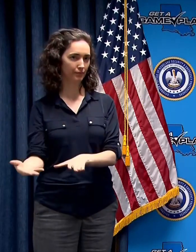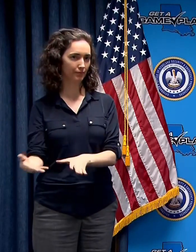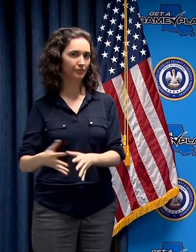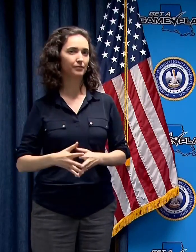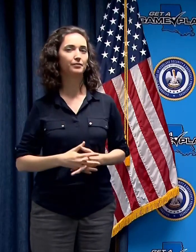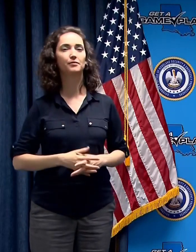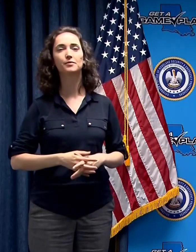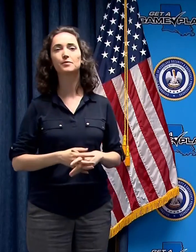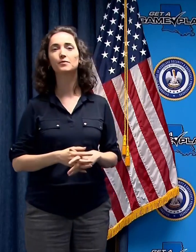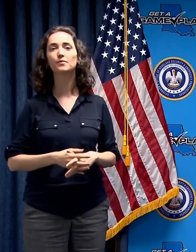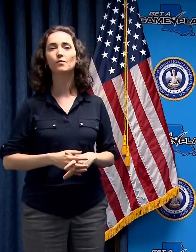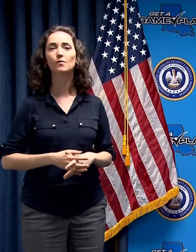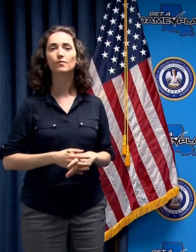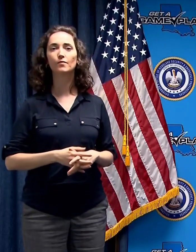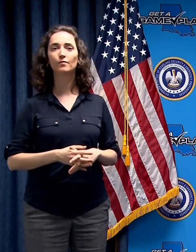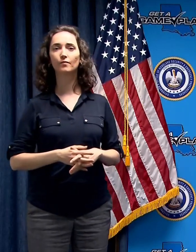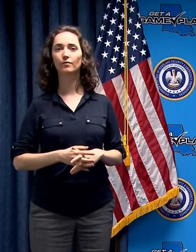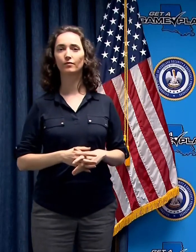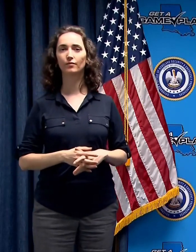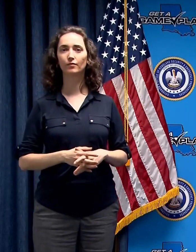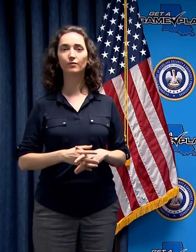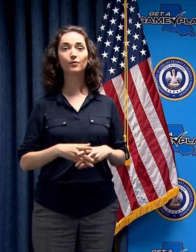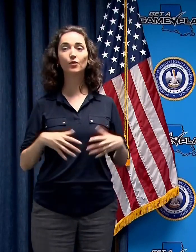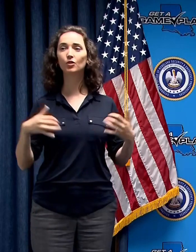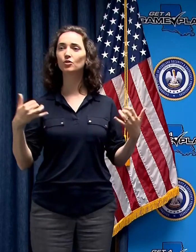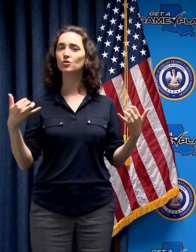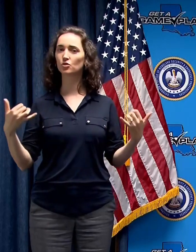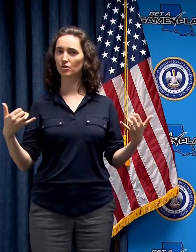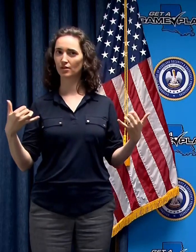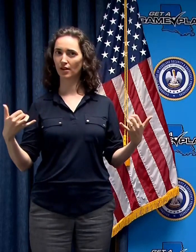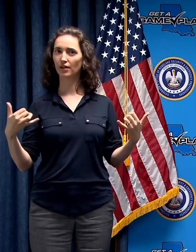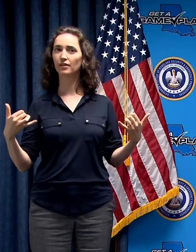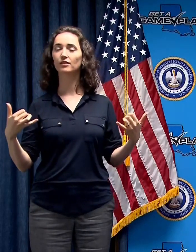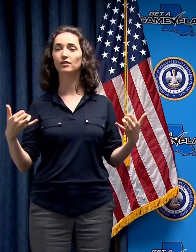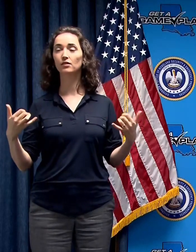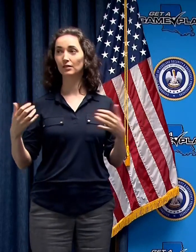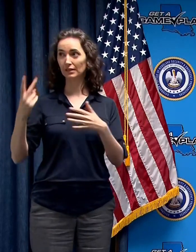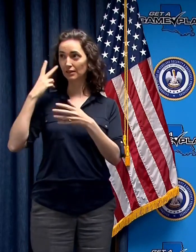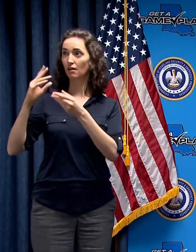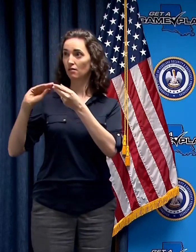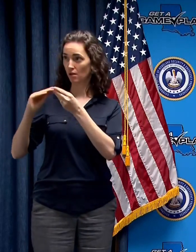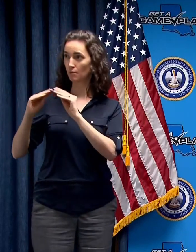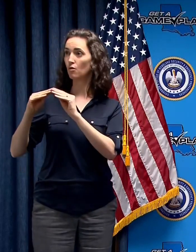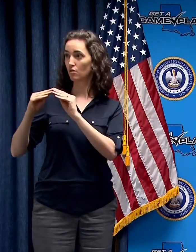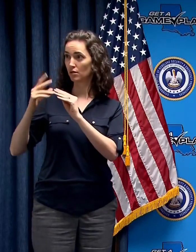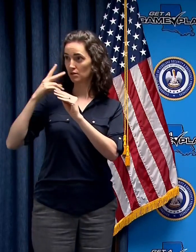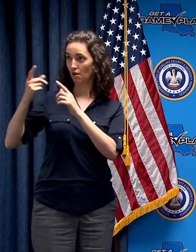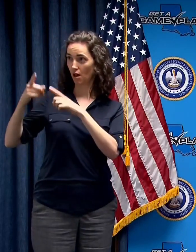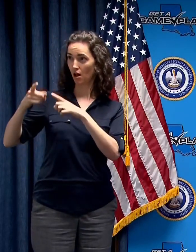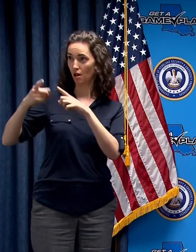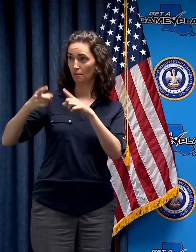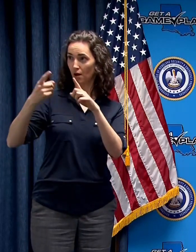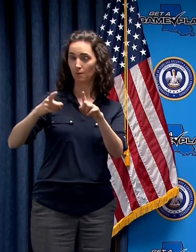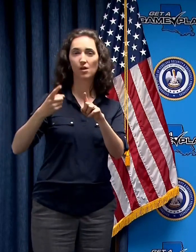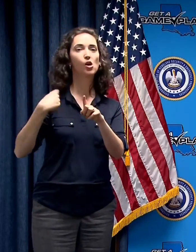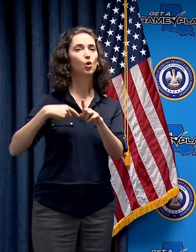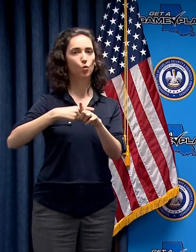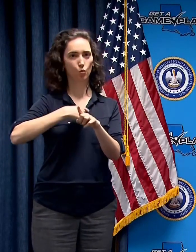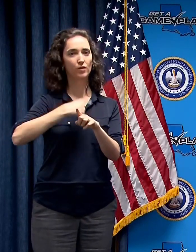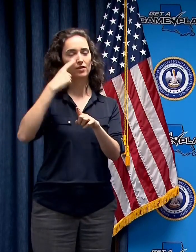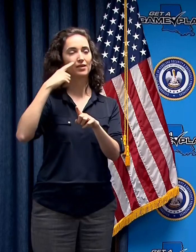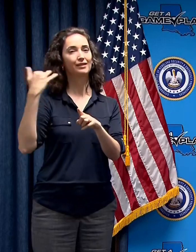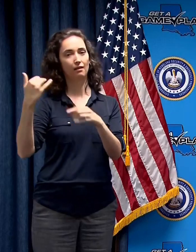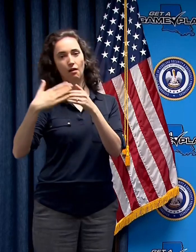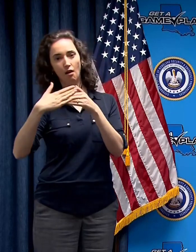What we're seeing today, we think, is going to look more like the daily normal going forward, although we do know that